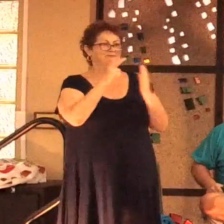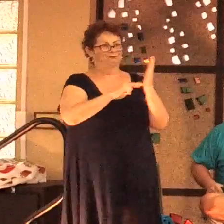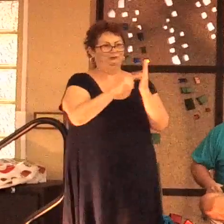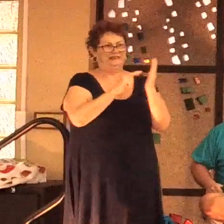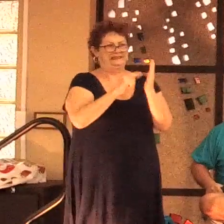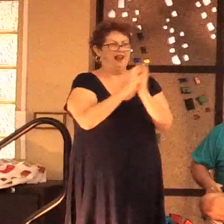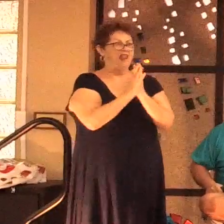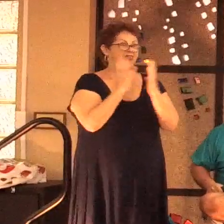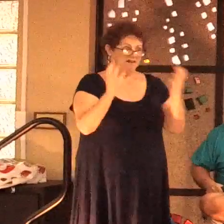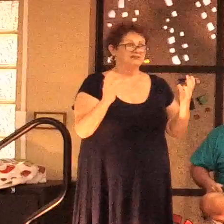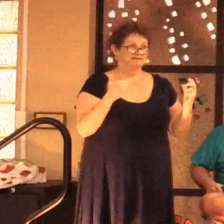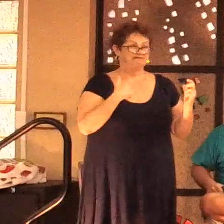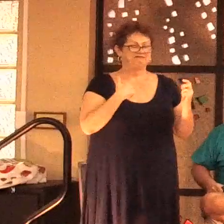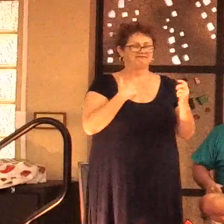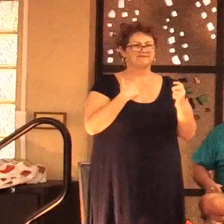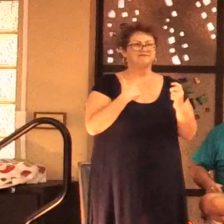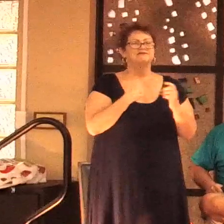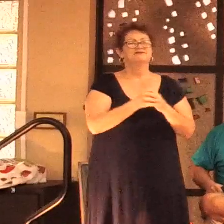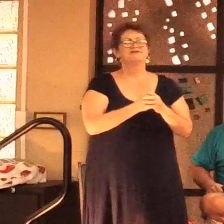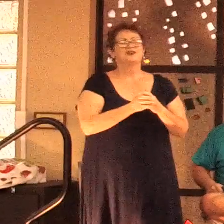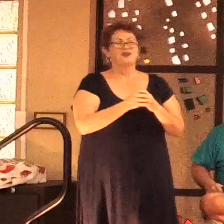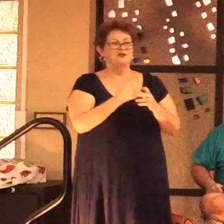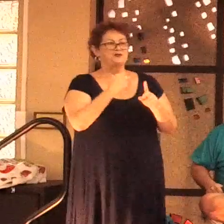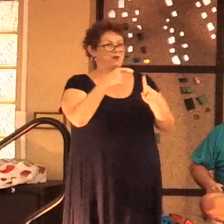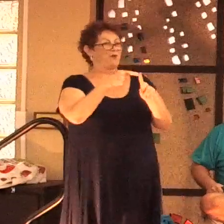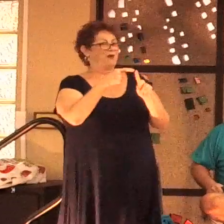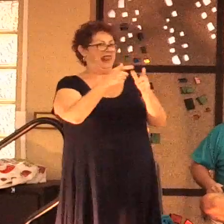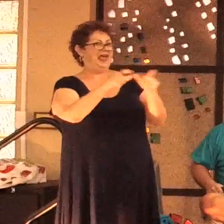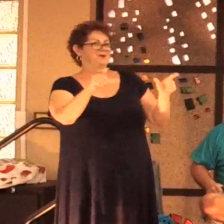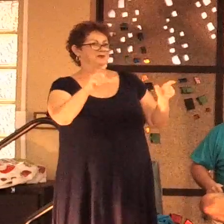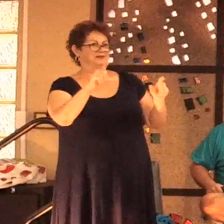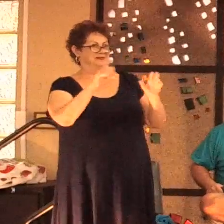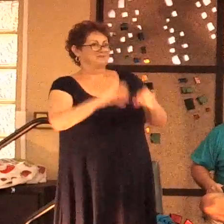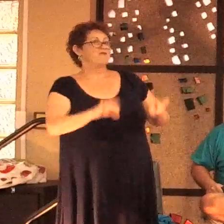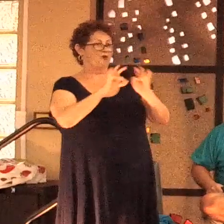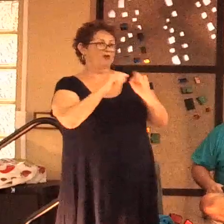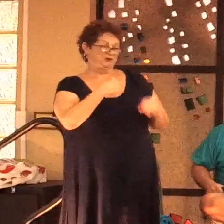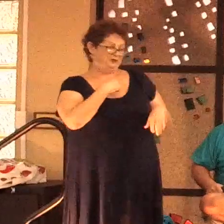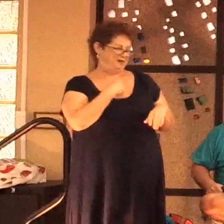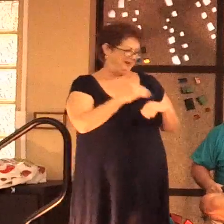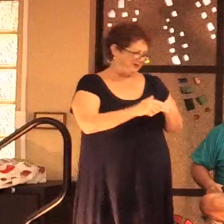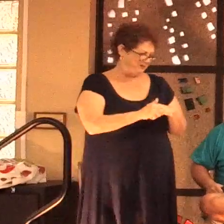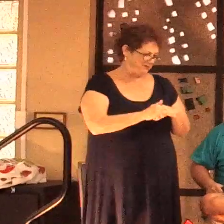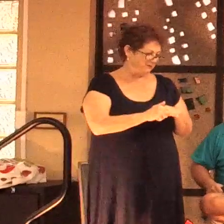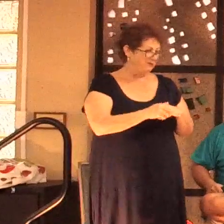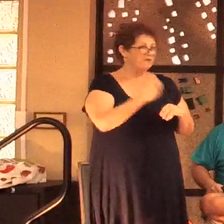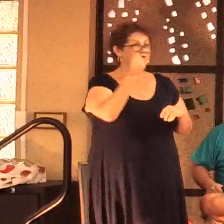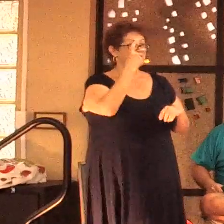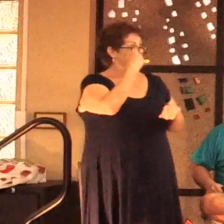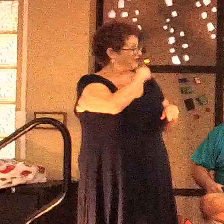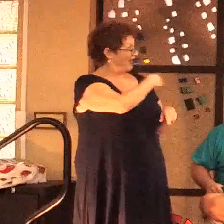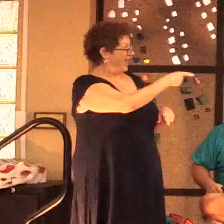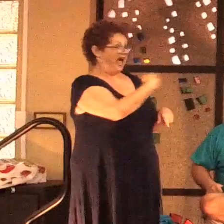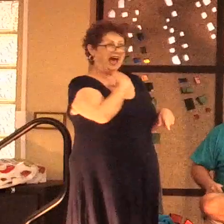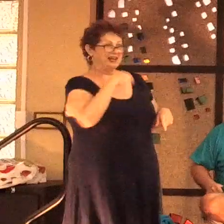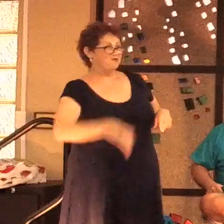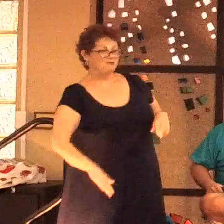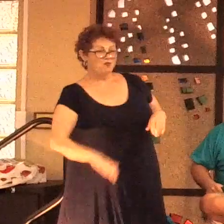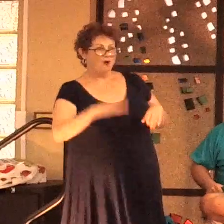I believe that I do a lot of reading. So language is really, really important to